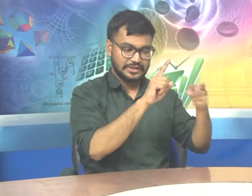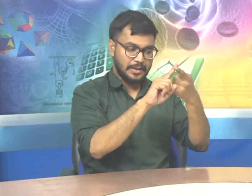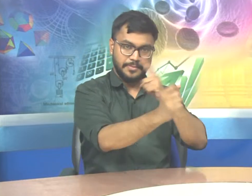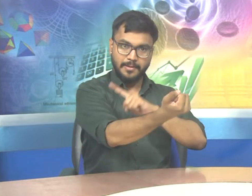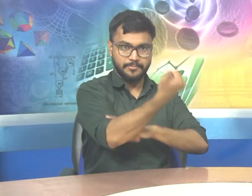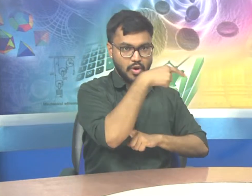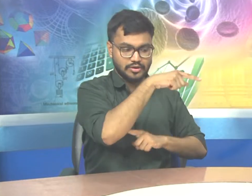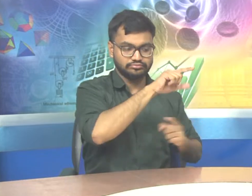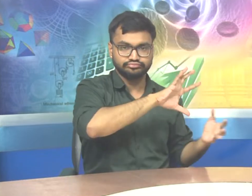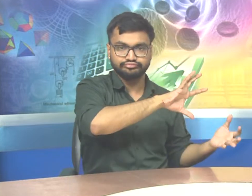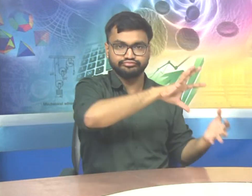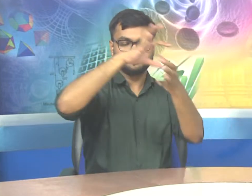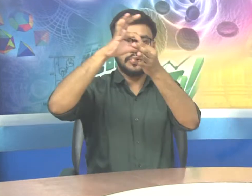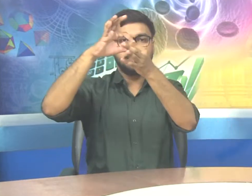For example, light bulb,